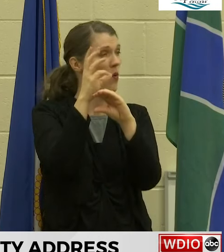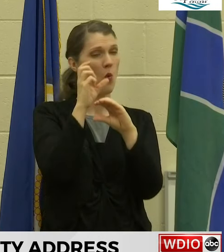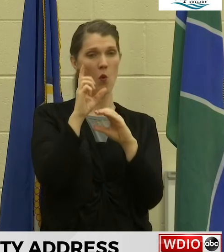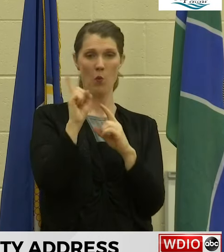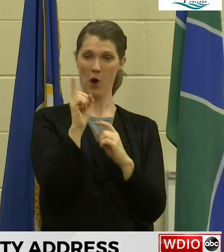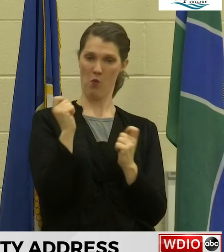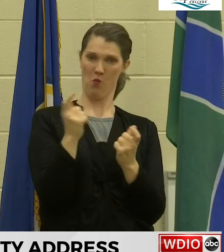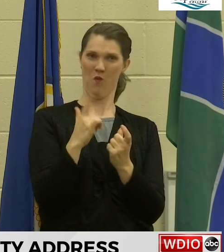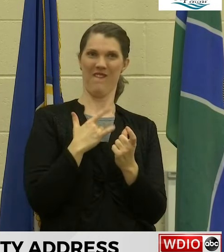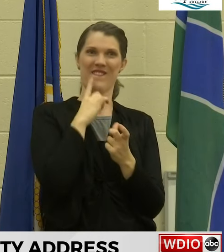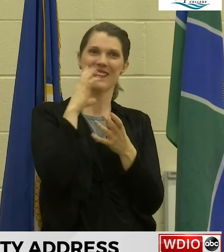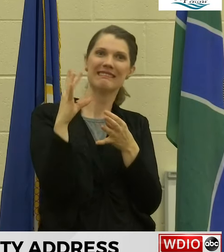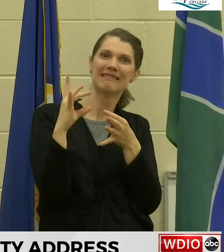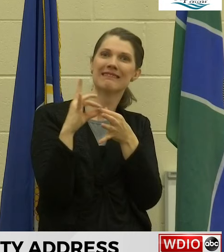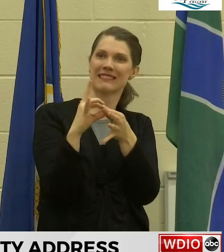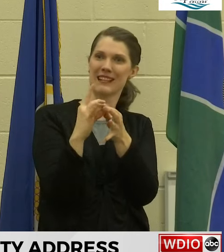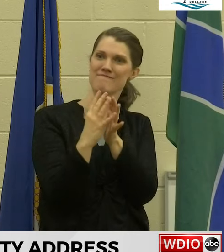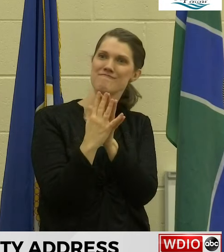reconnection.